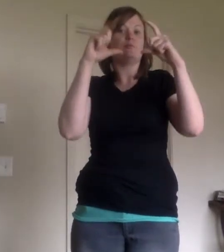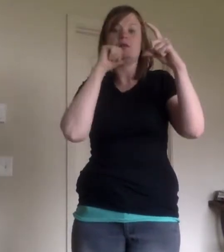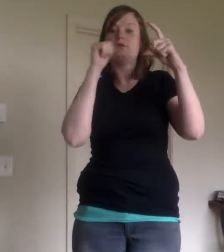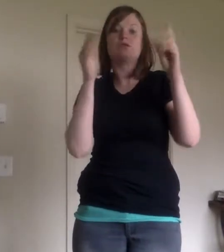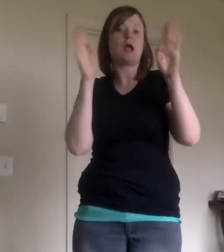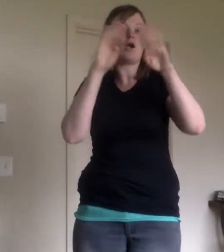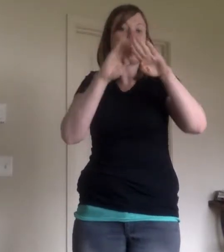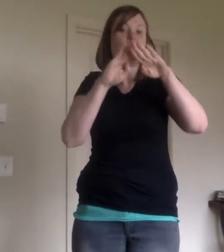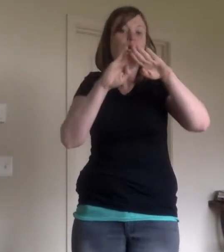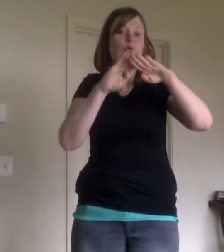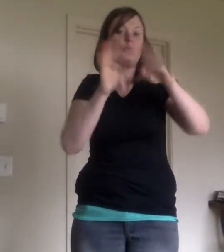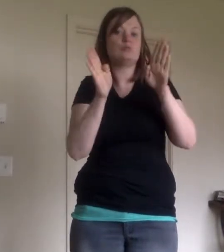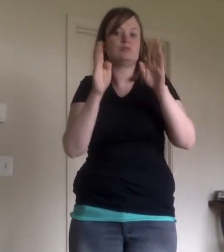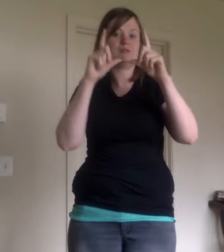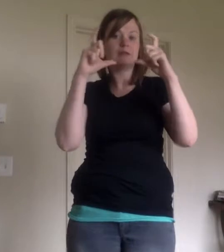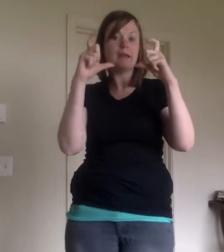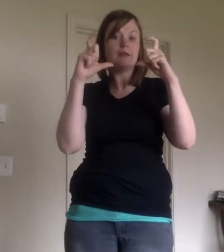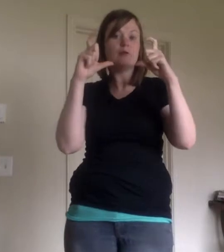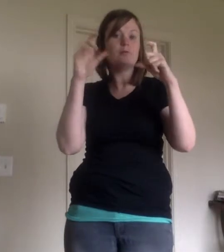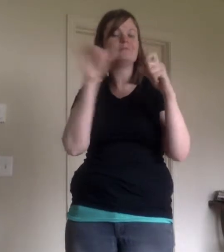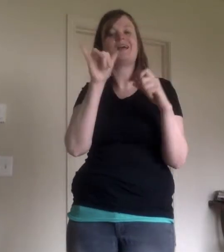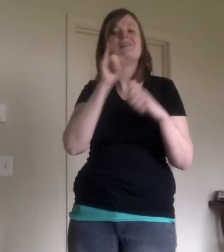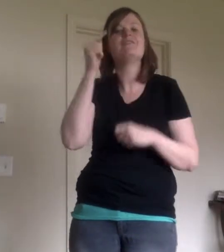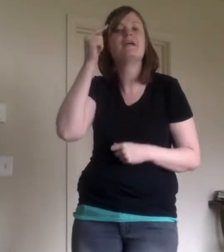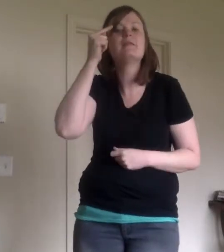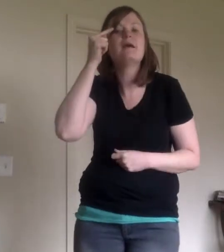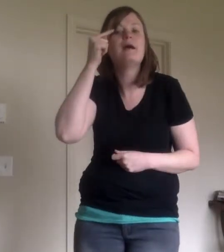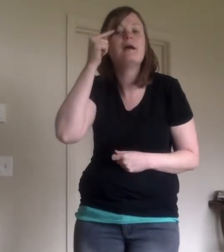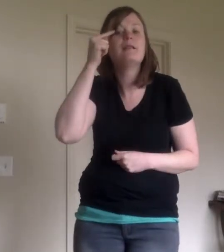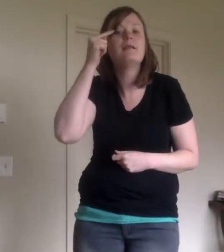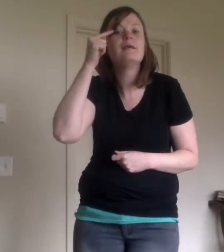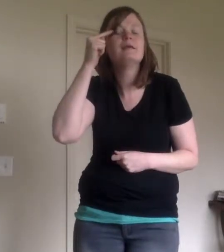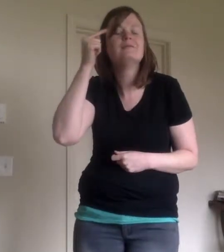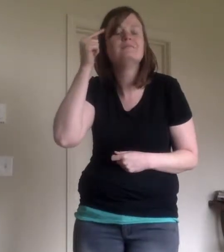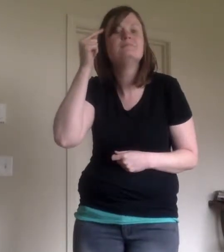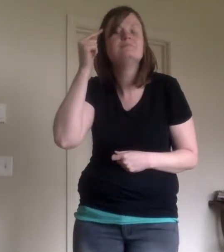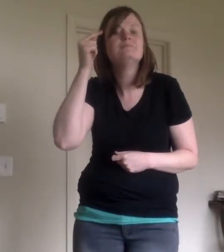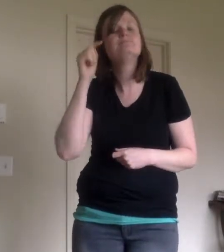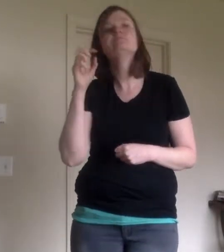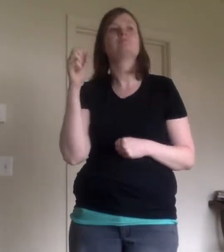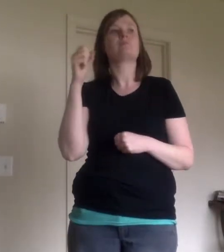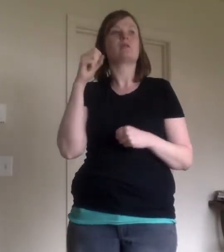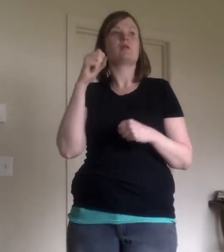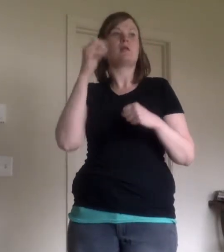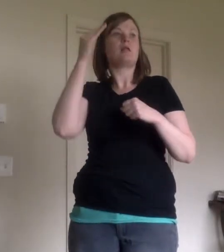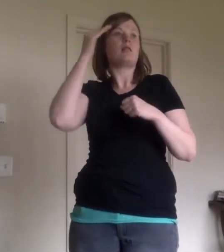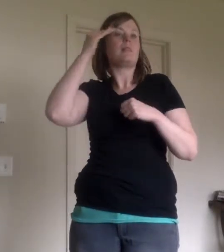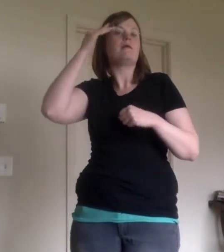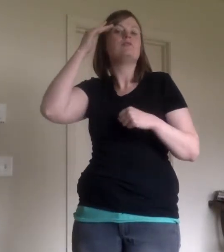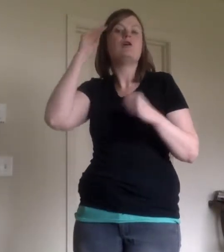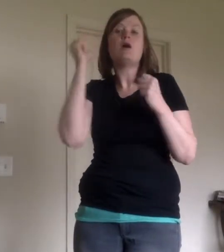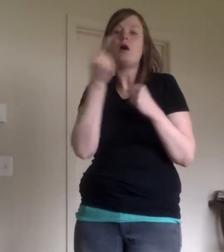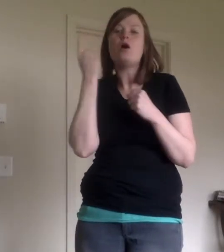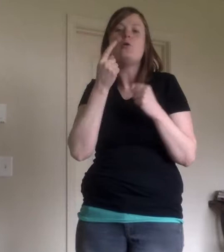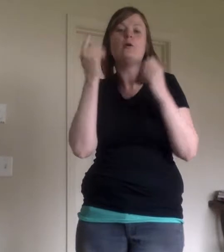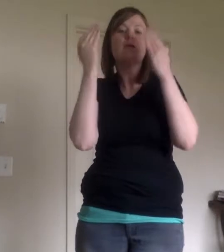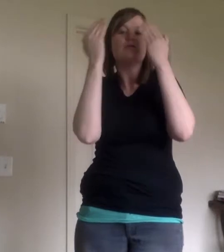the eyelid. So the eyelid's always closed, and when you push the camera to take when you push the button to take the